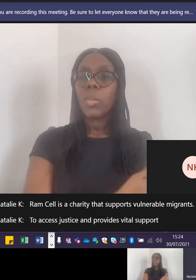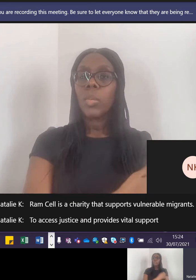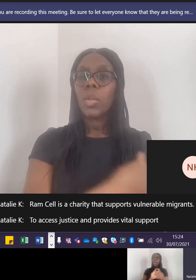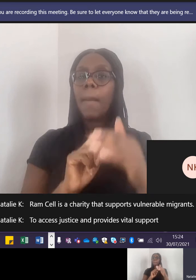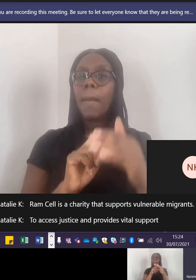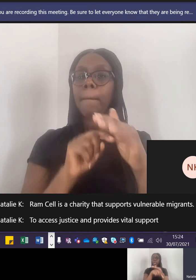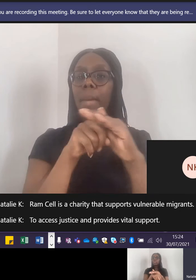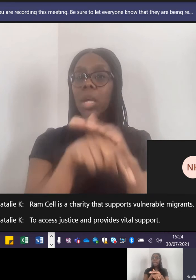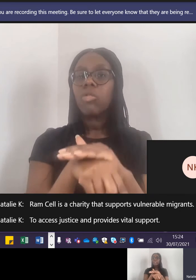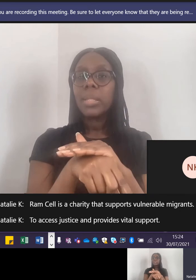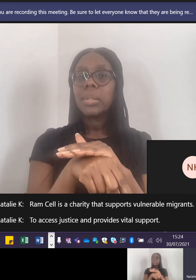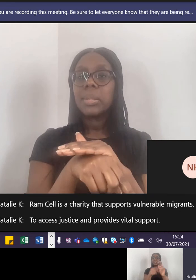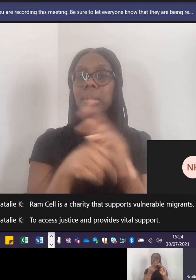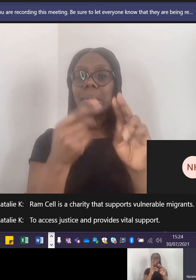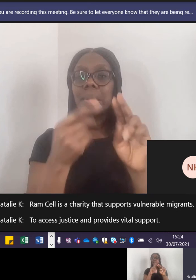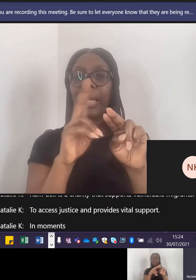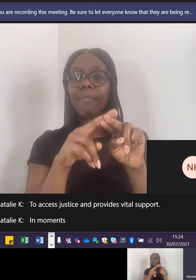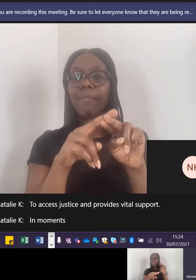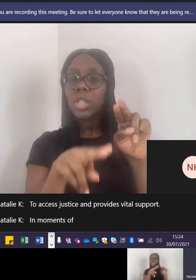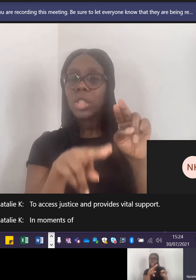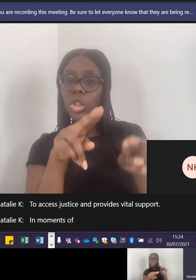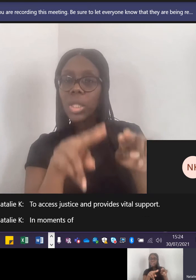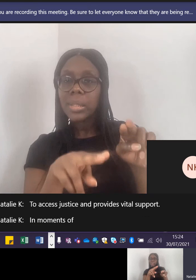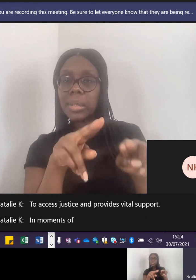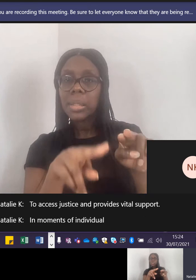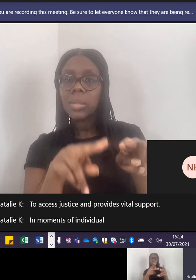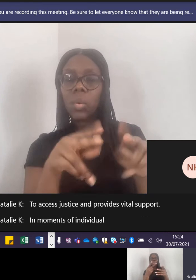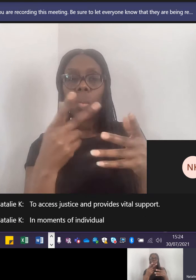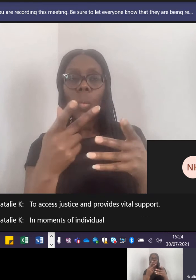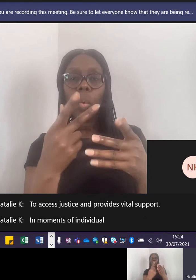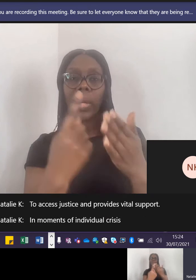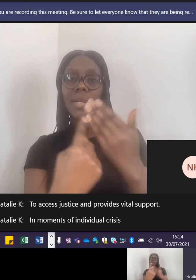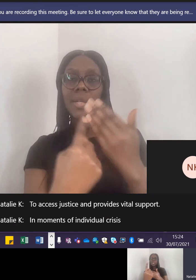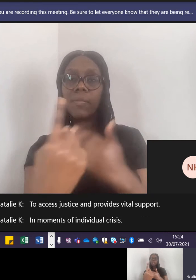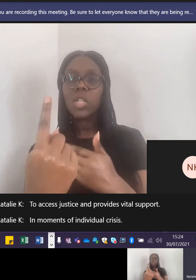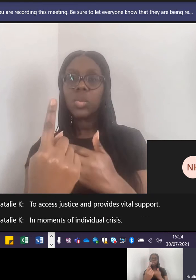support in moments of individual crisis.